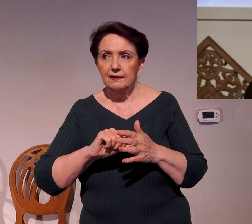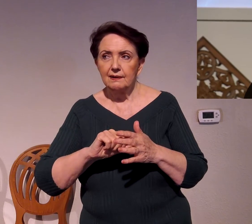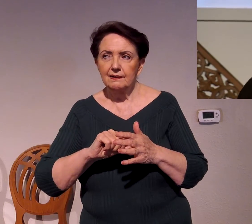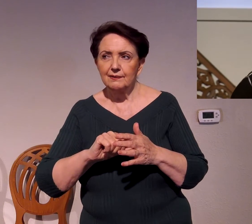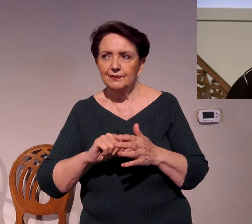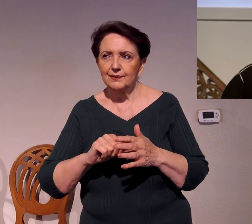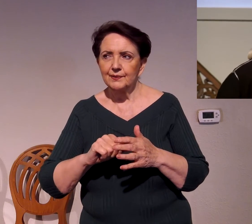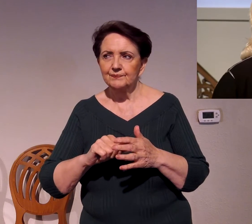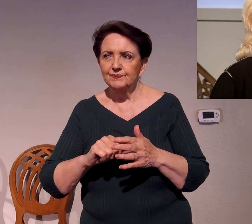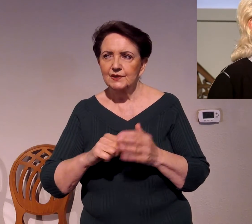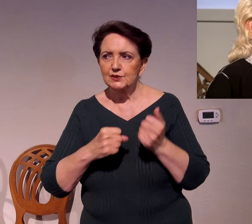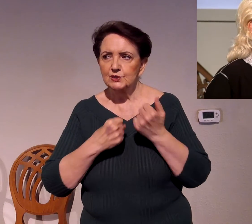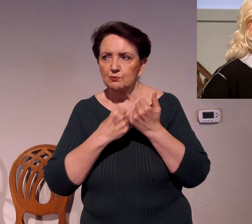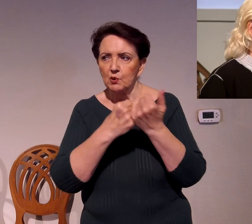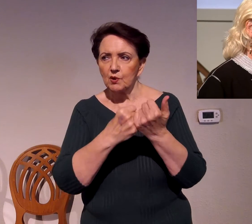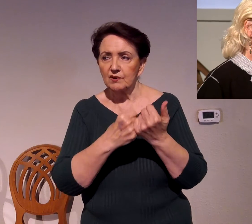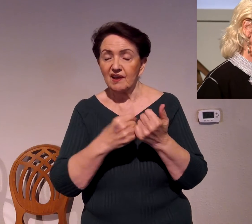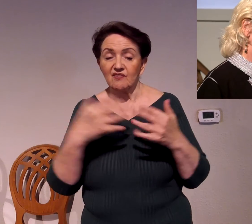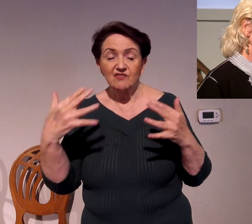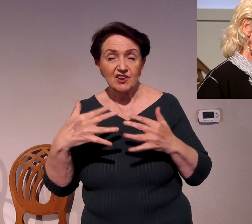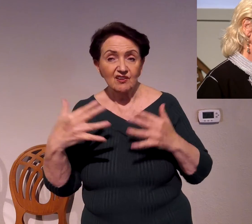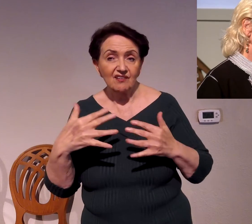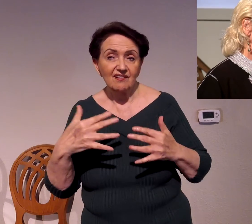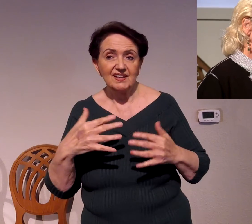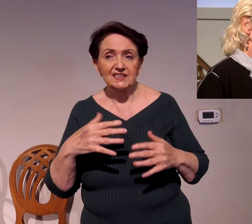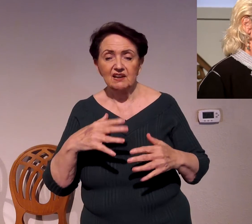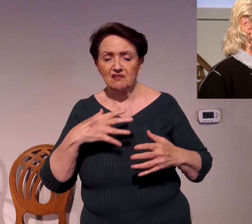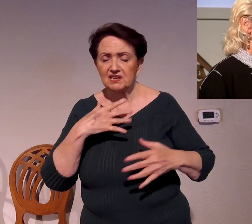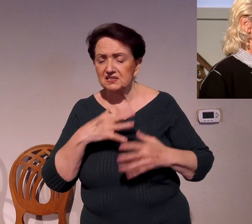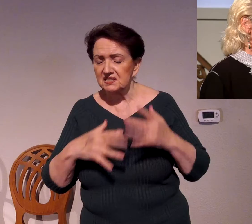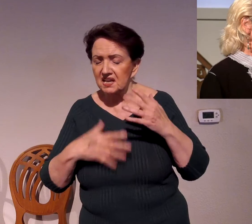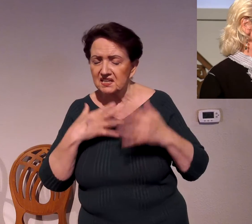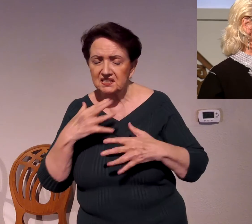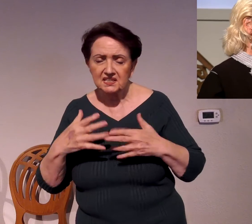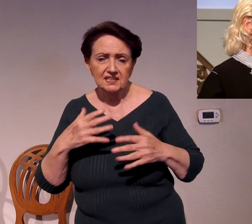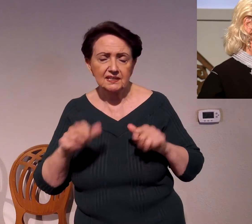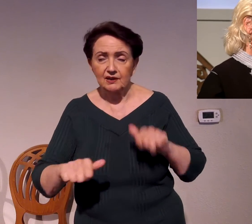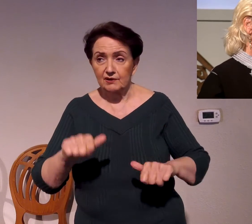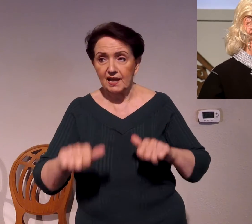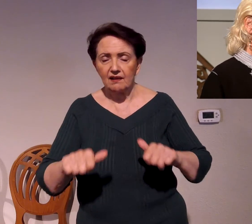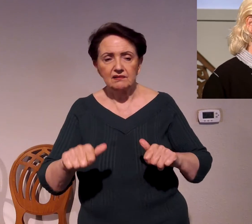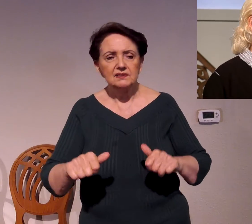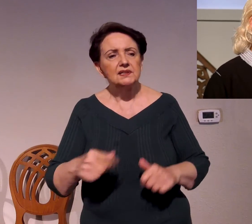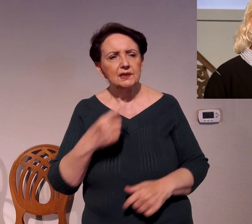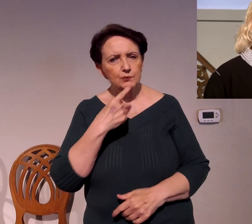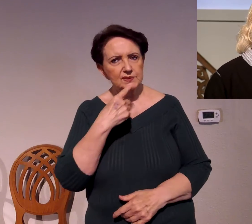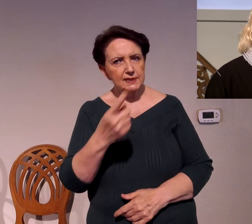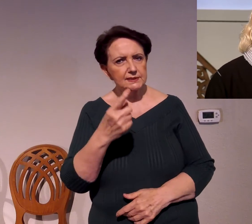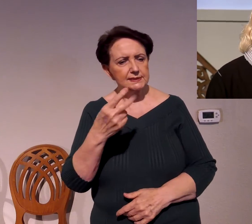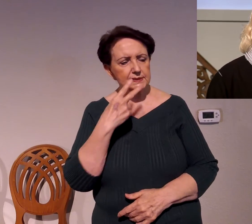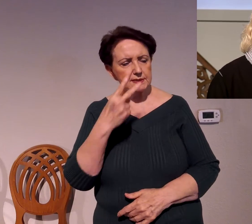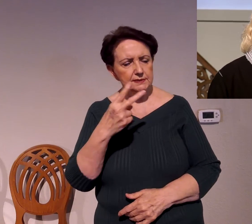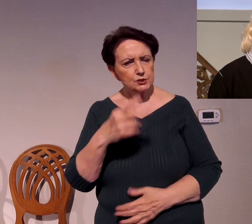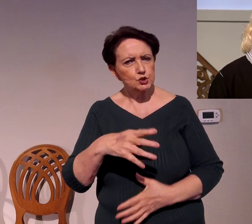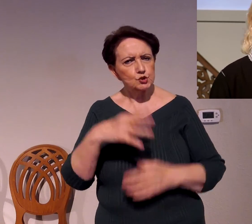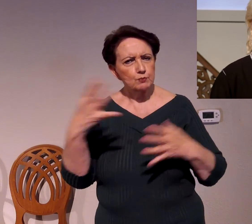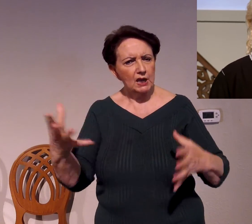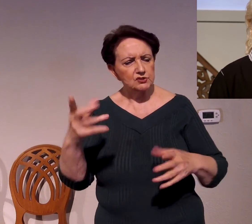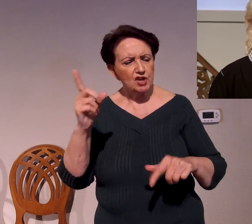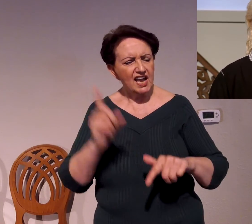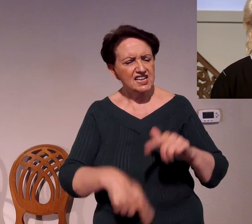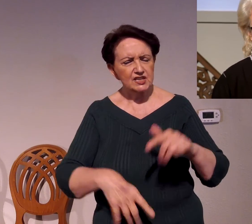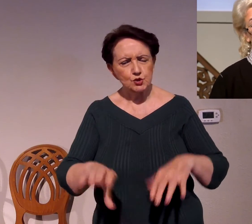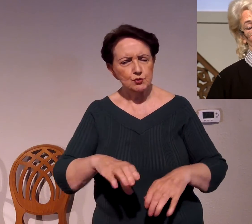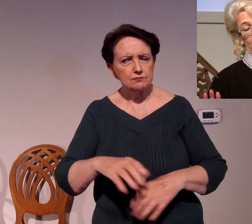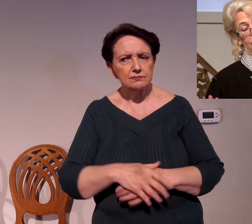our anxiety and our doubt. And then we say, see, it's too much. I can't